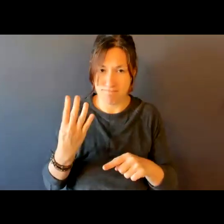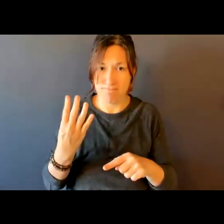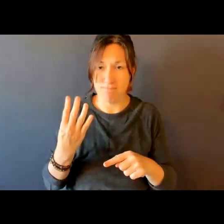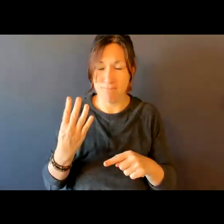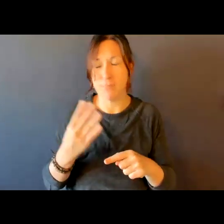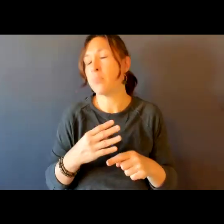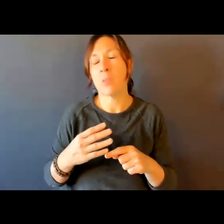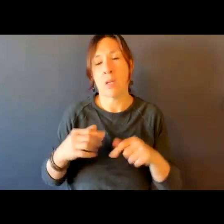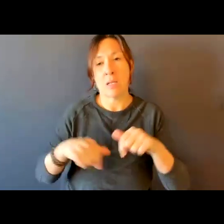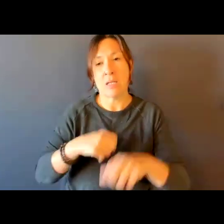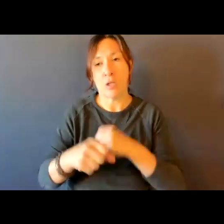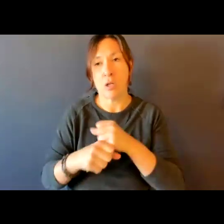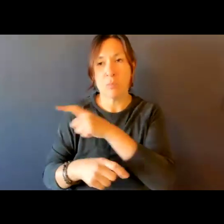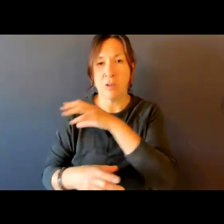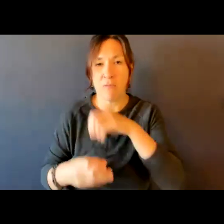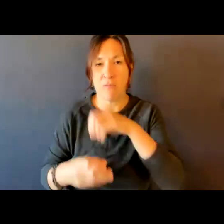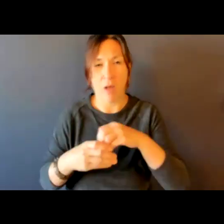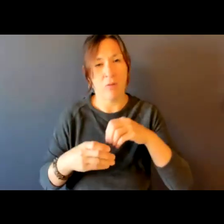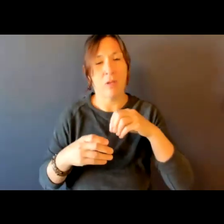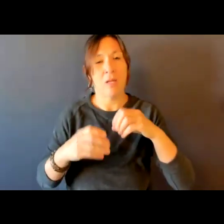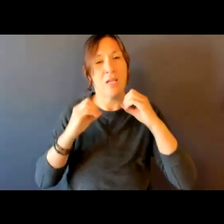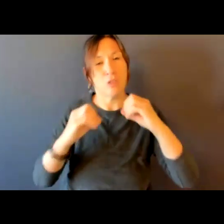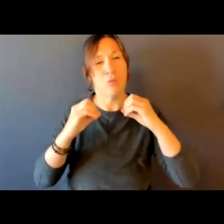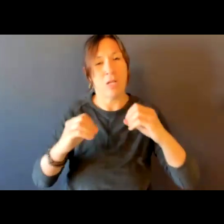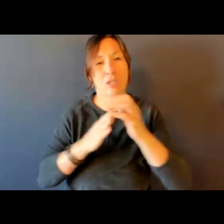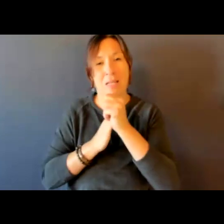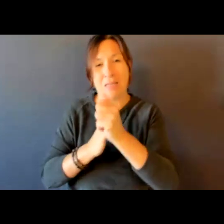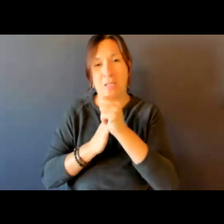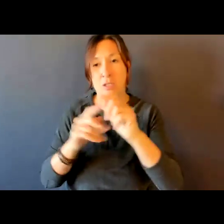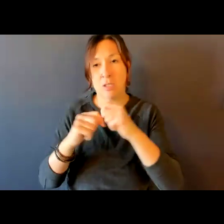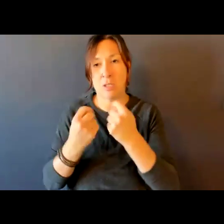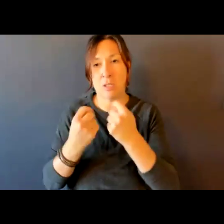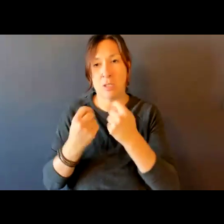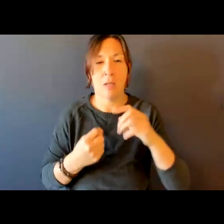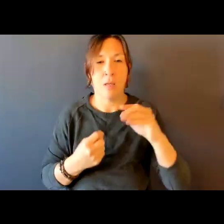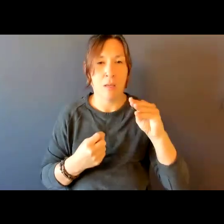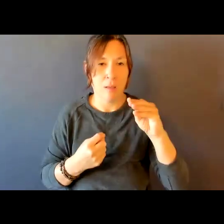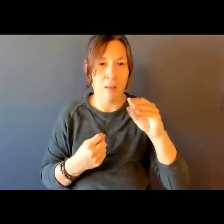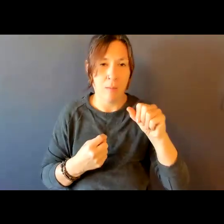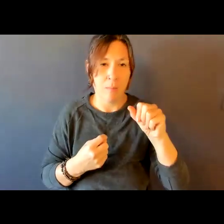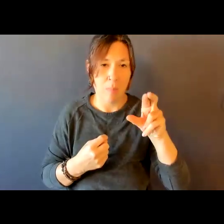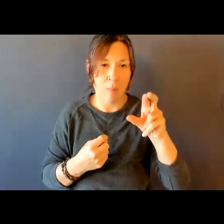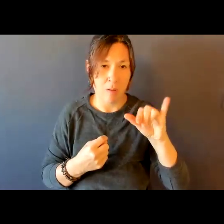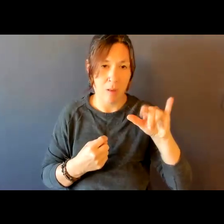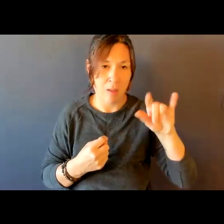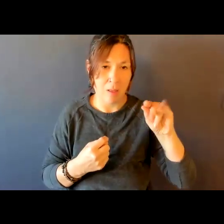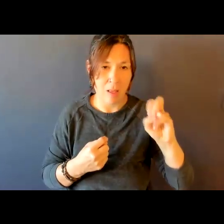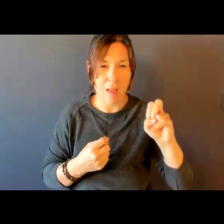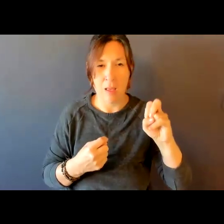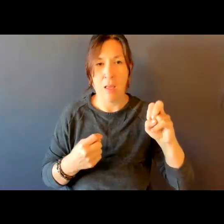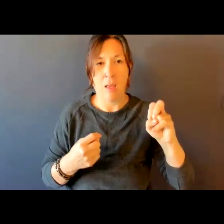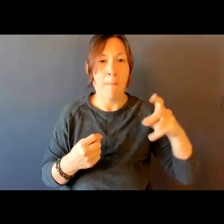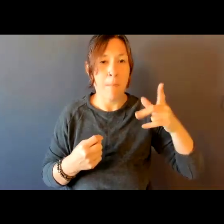joined the instructional leadership team at the Mary Lyon Pilot High School in Brighton, where she shares her wealth of knowledge